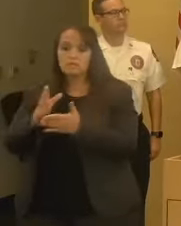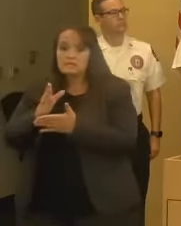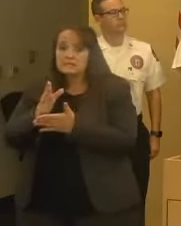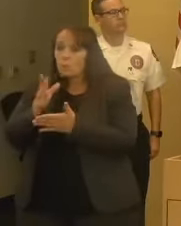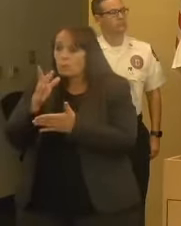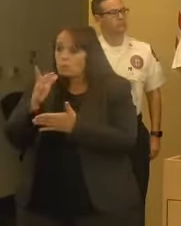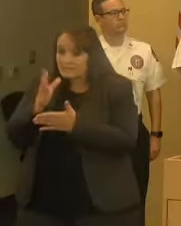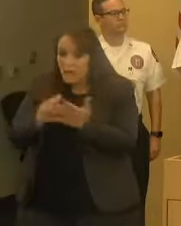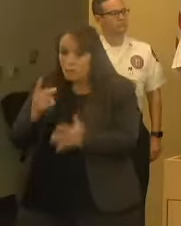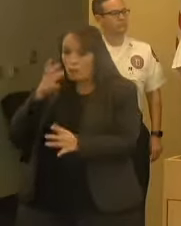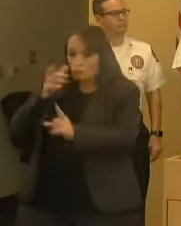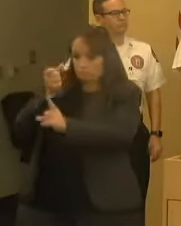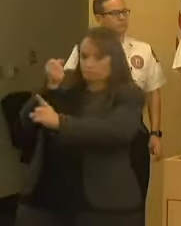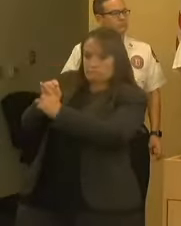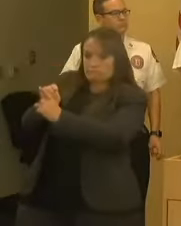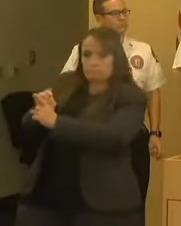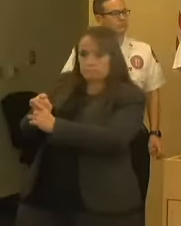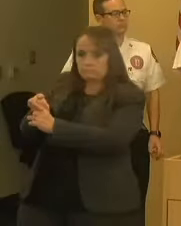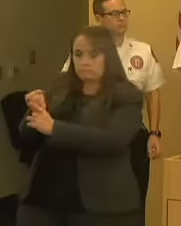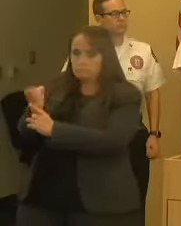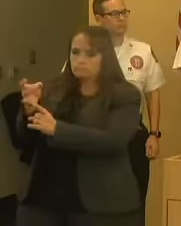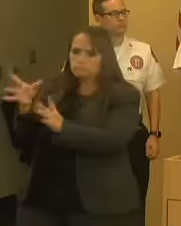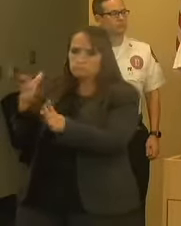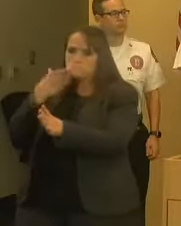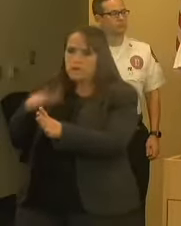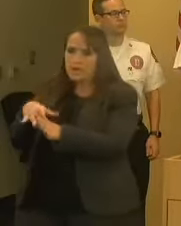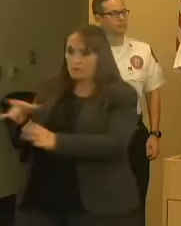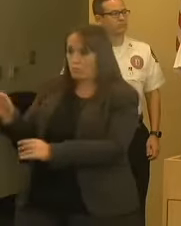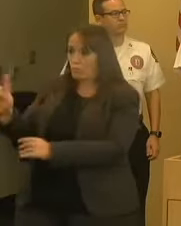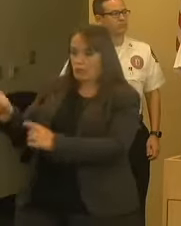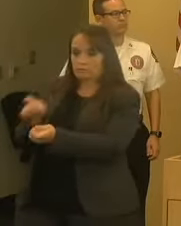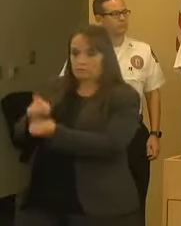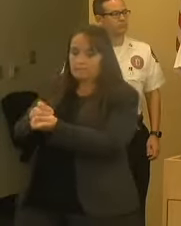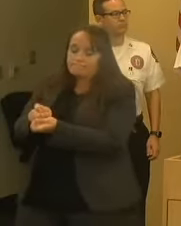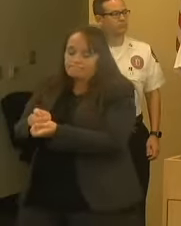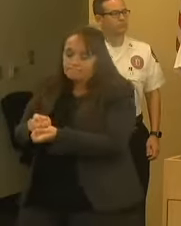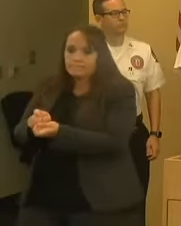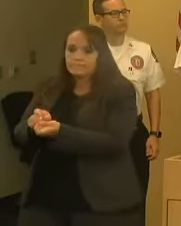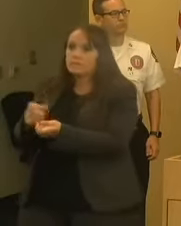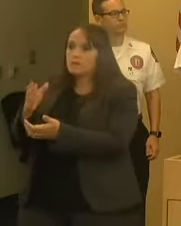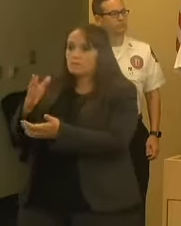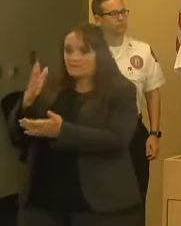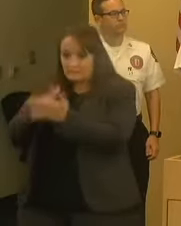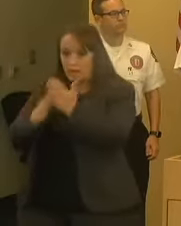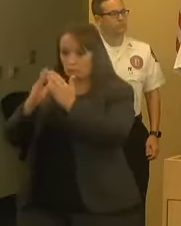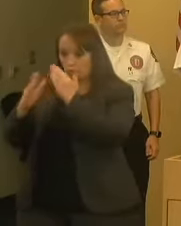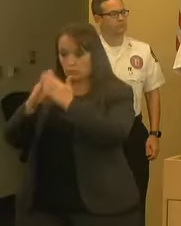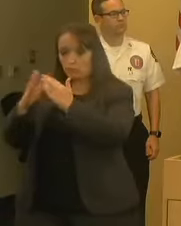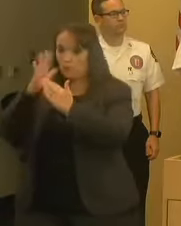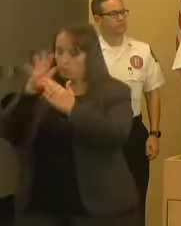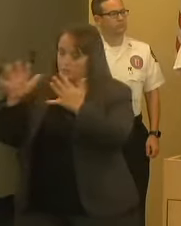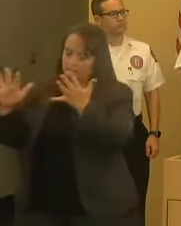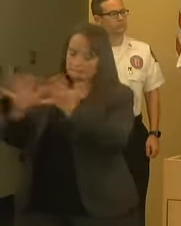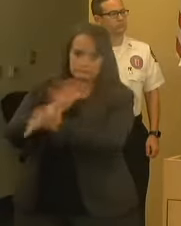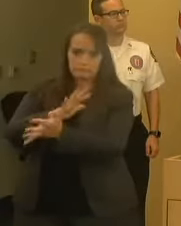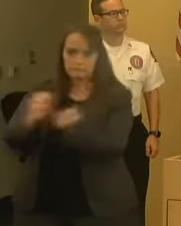hit significantly. There's communities that will be affected and devastated by the impacts of this storm. So it's